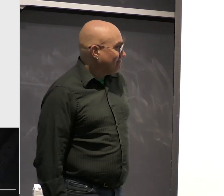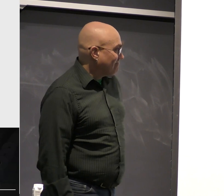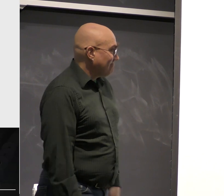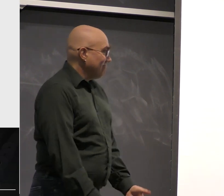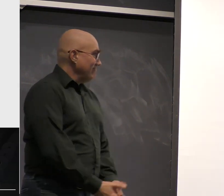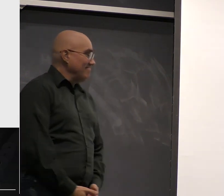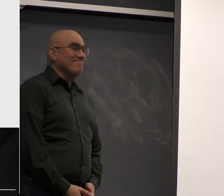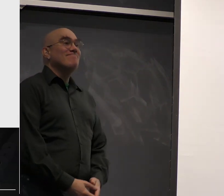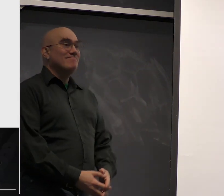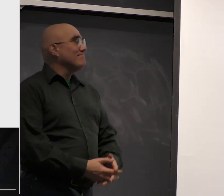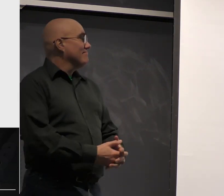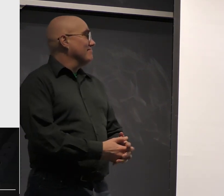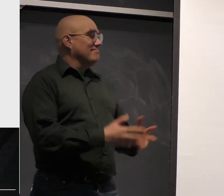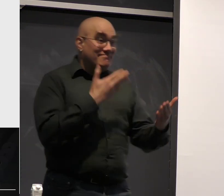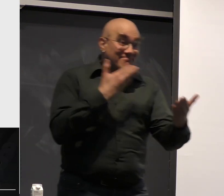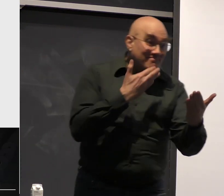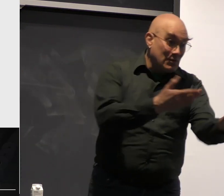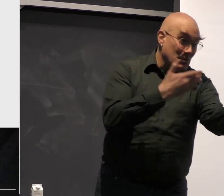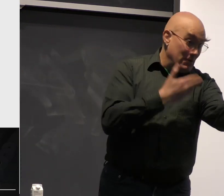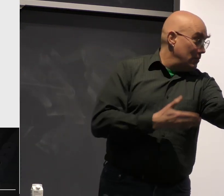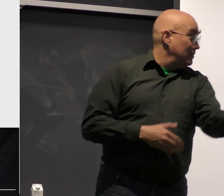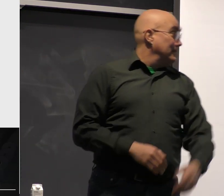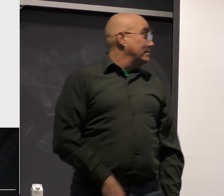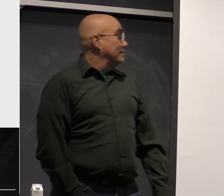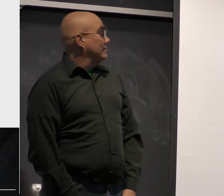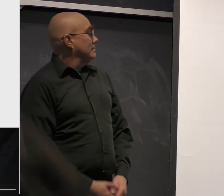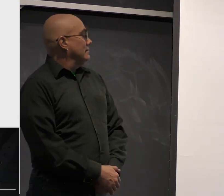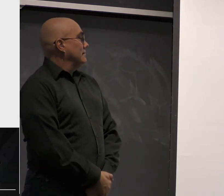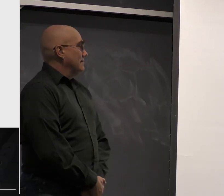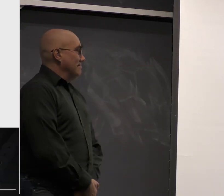Looks like it's time to wrap up. We want to thank Crom so much. Thank you. Thank you, interpreters.